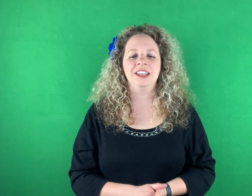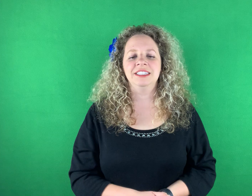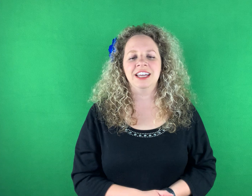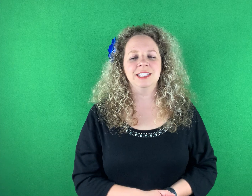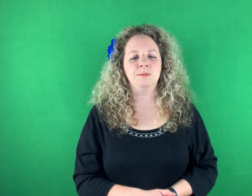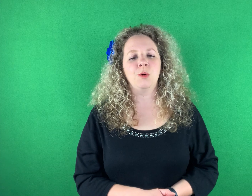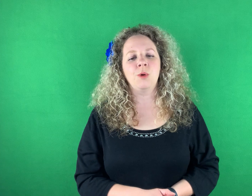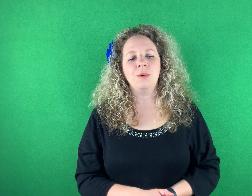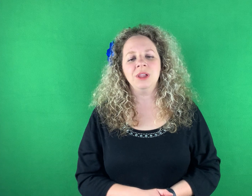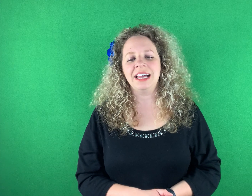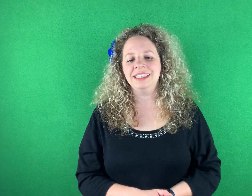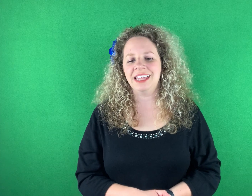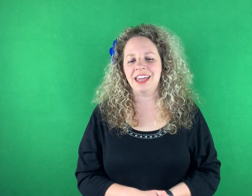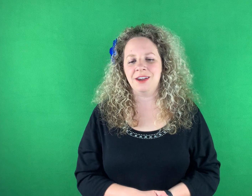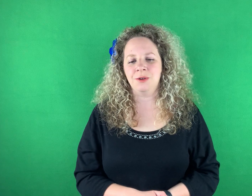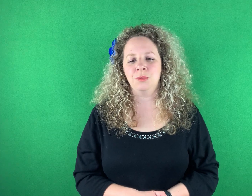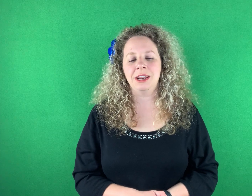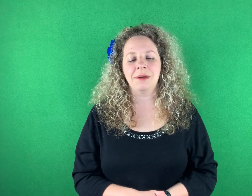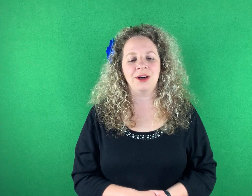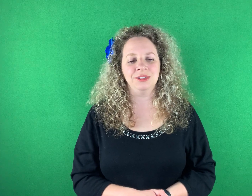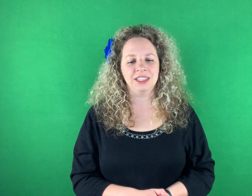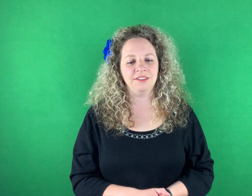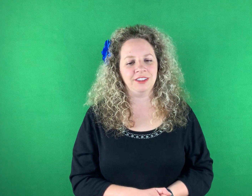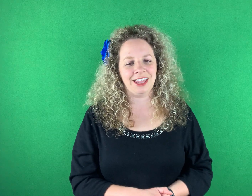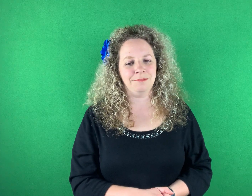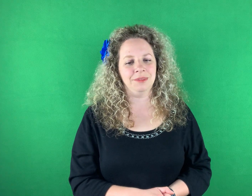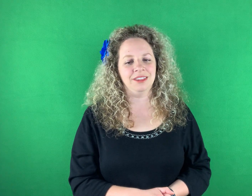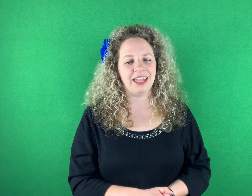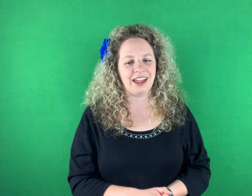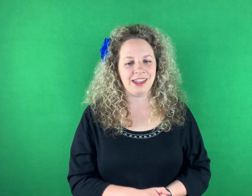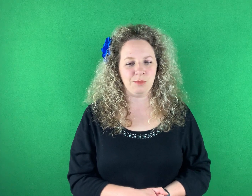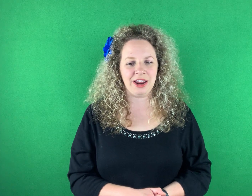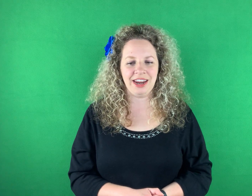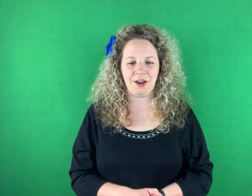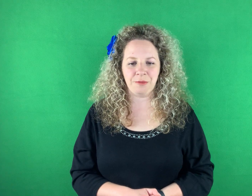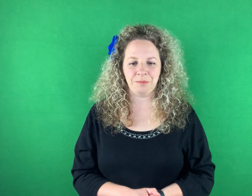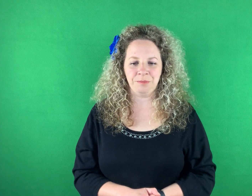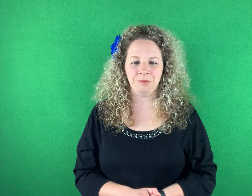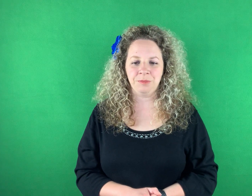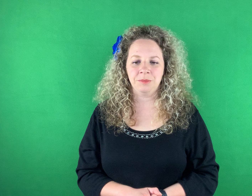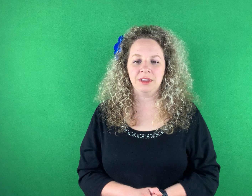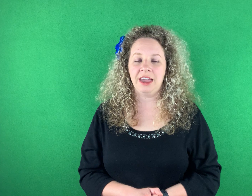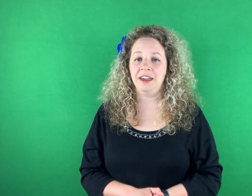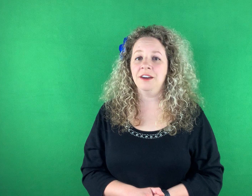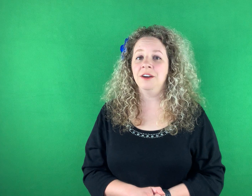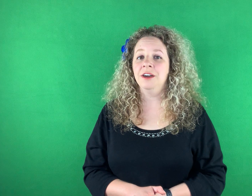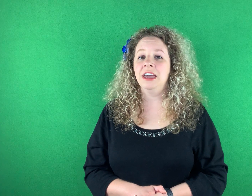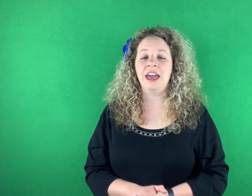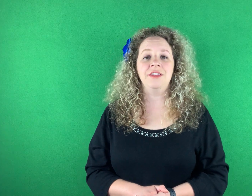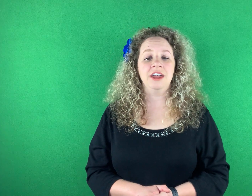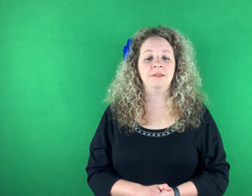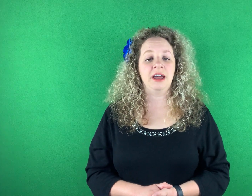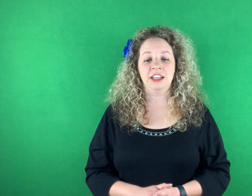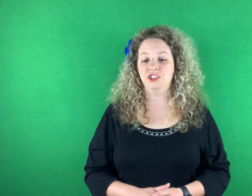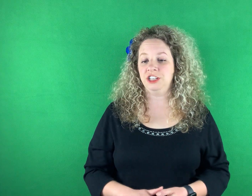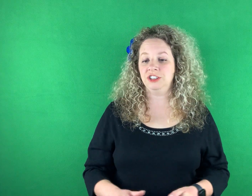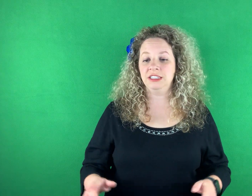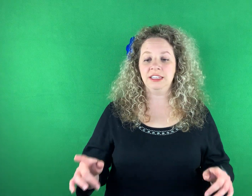it says, "But what will I say when I'm held to the flame like I am right now?" Okay. And then I can change it and